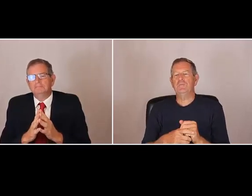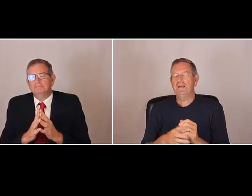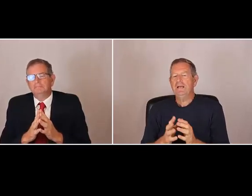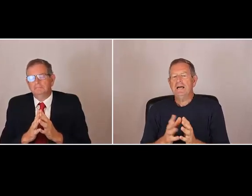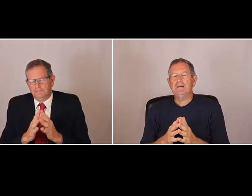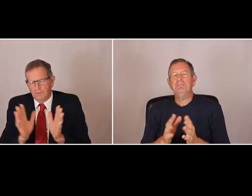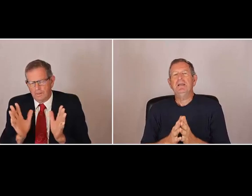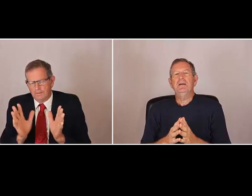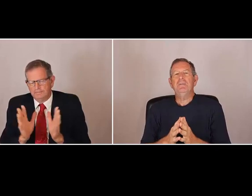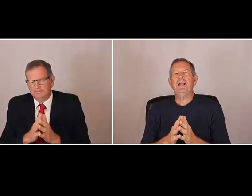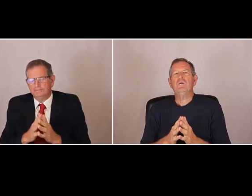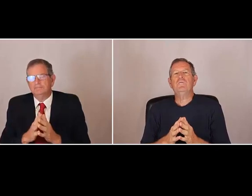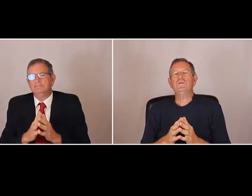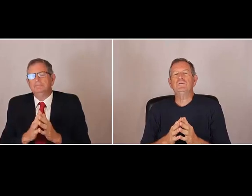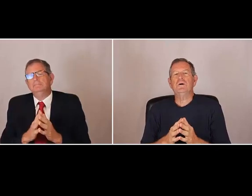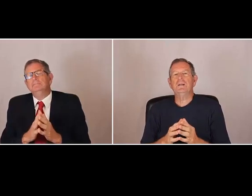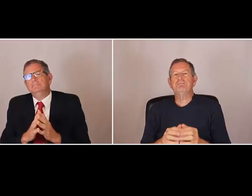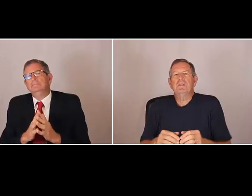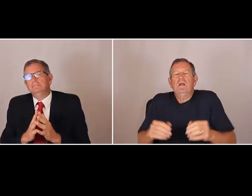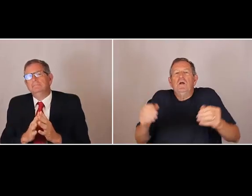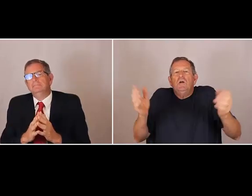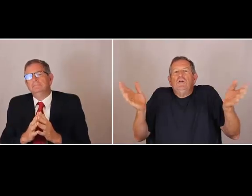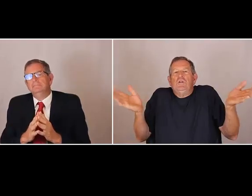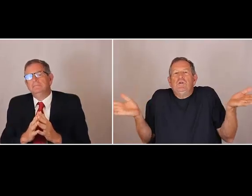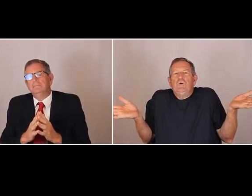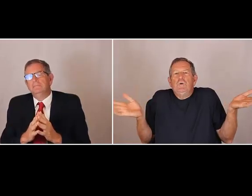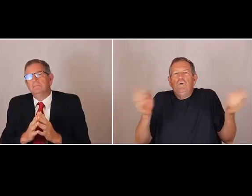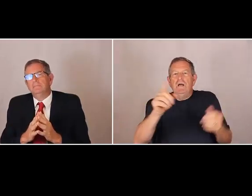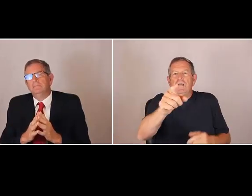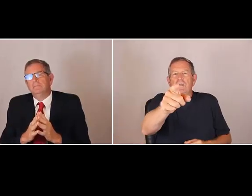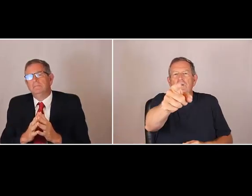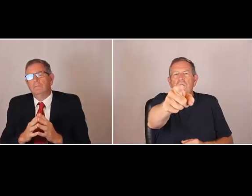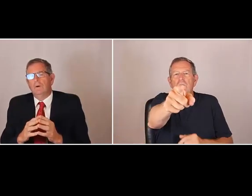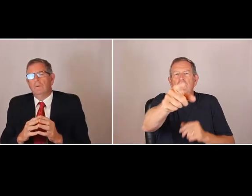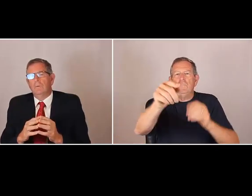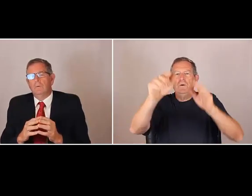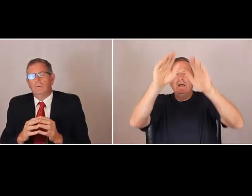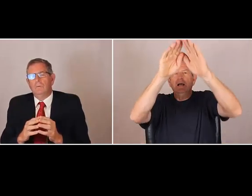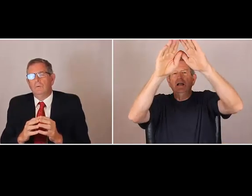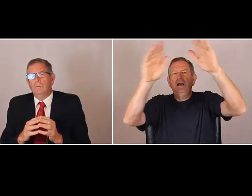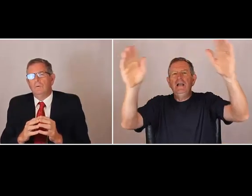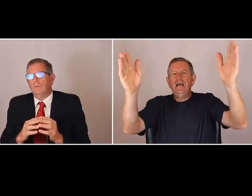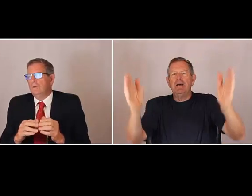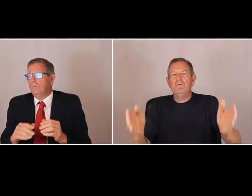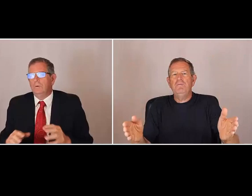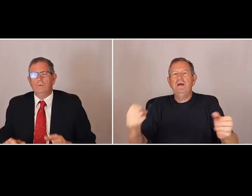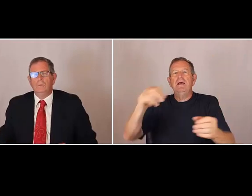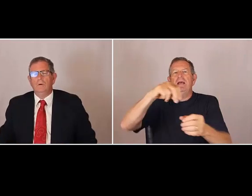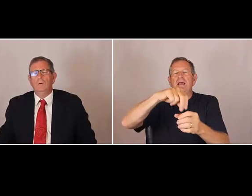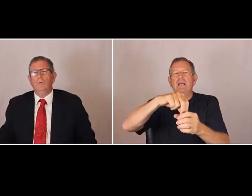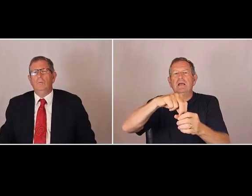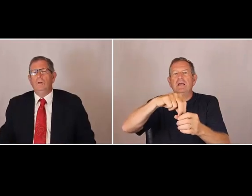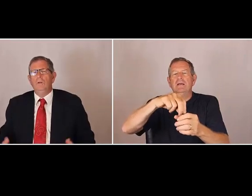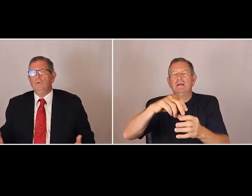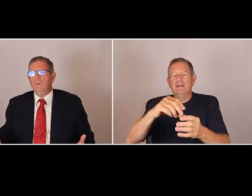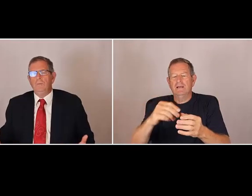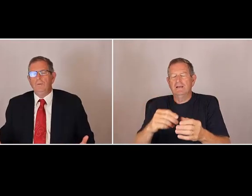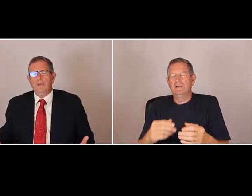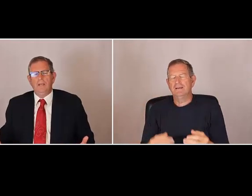you. Michael, first of all, do you live... What are you doing with your